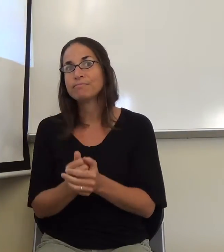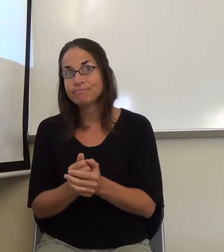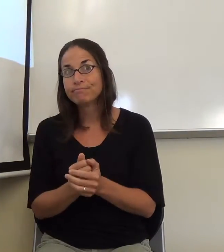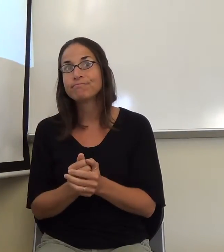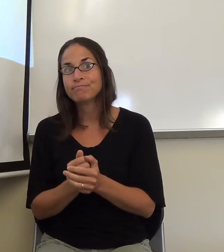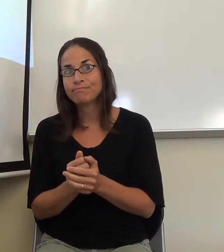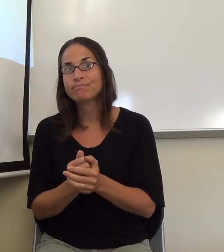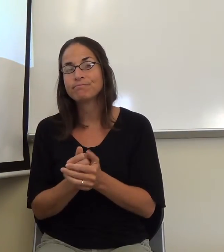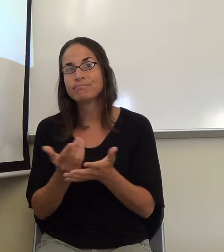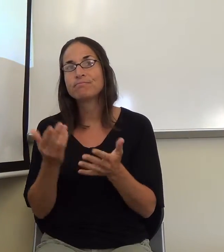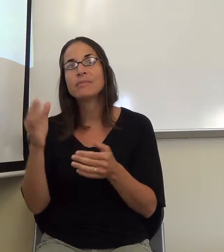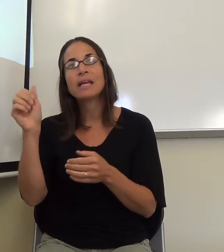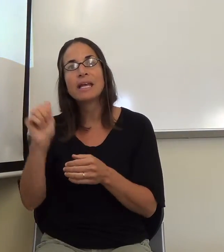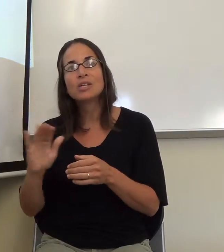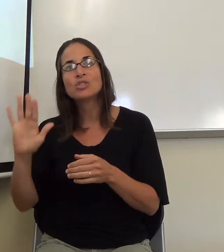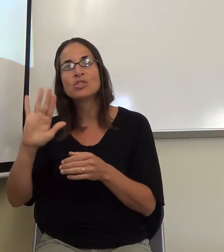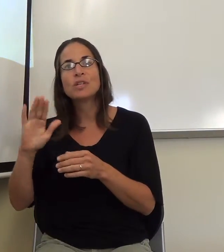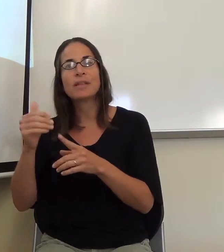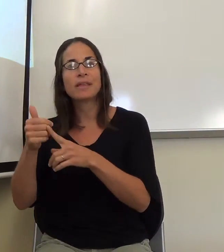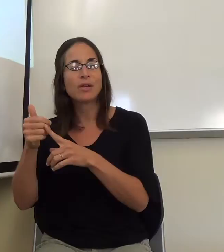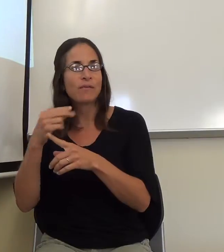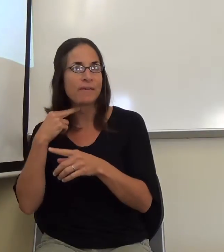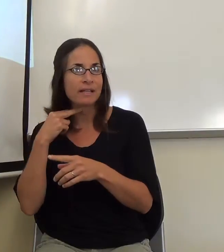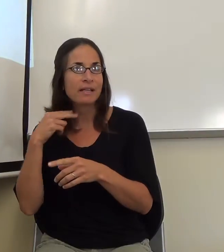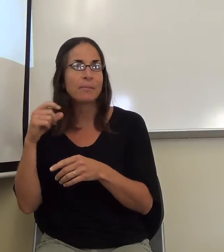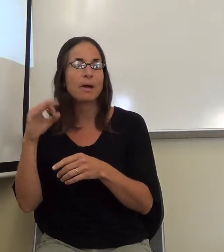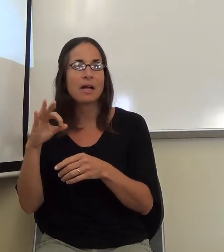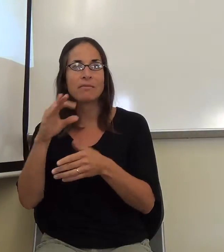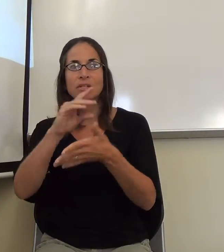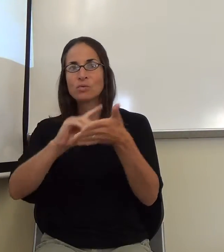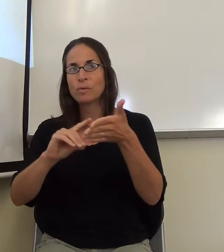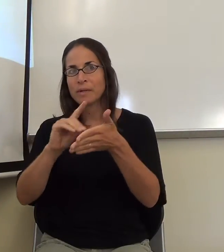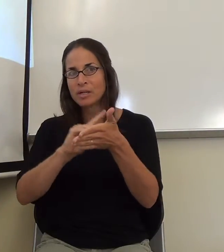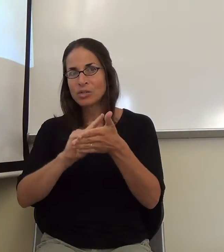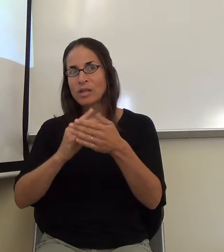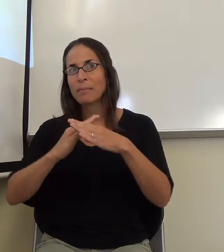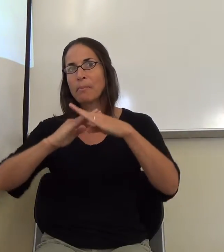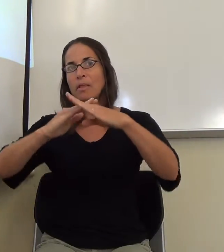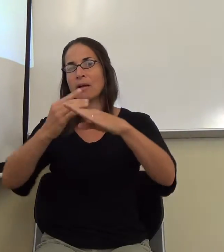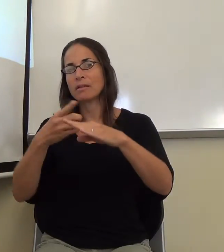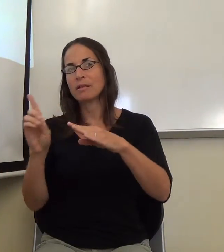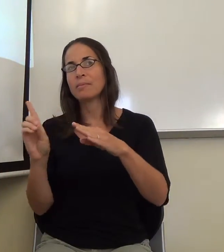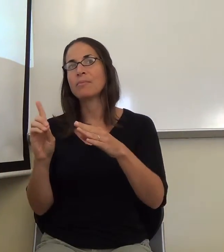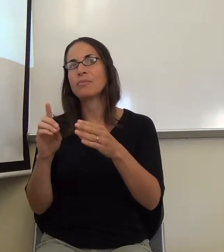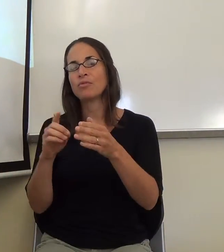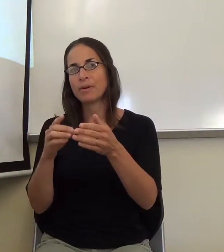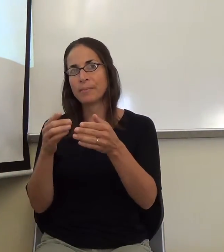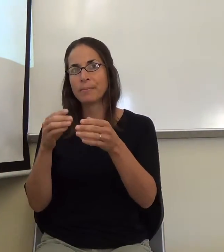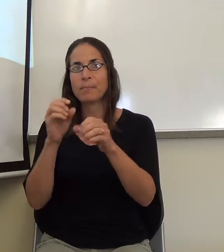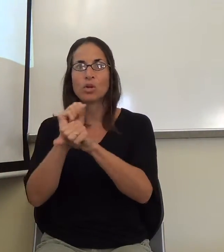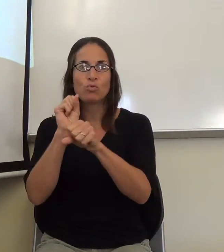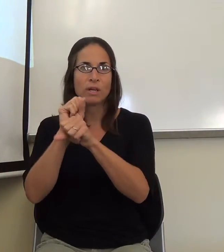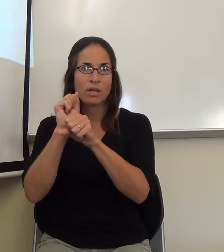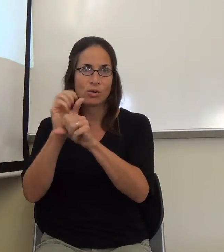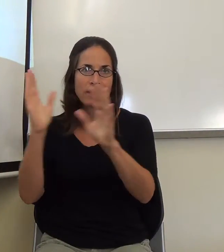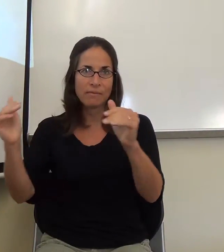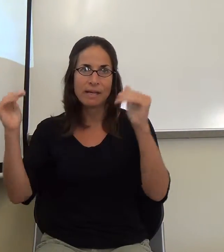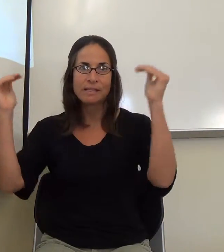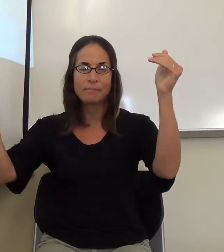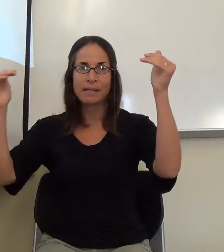Okay, Asians are victims of discrimination that blocks them from career advancement, according to this